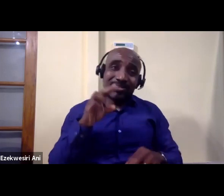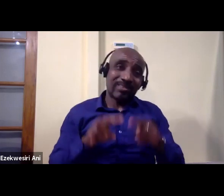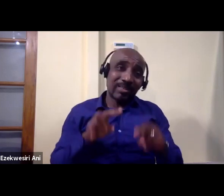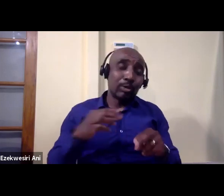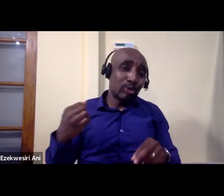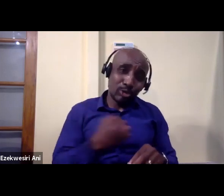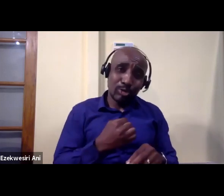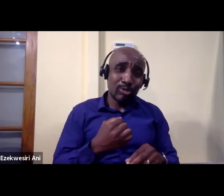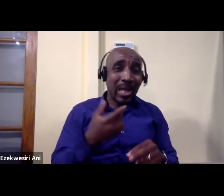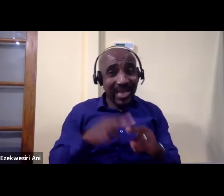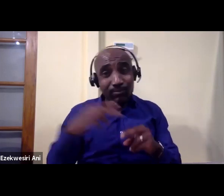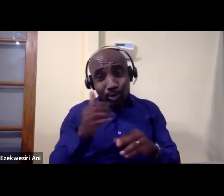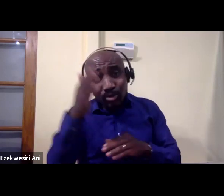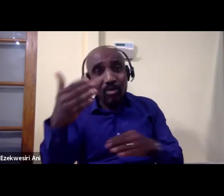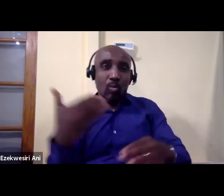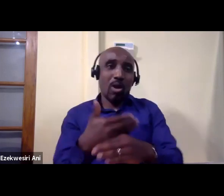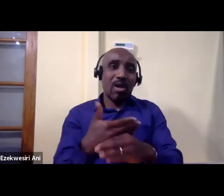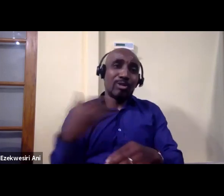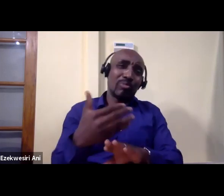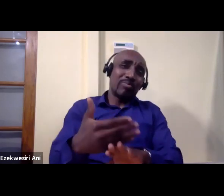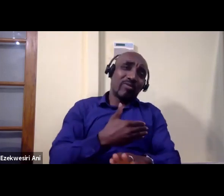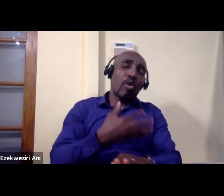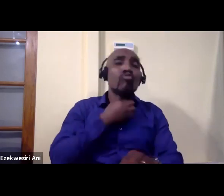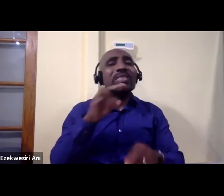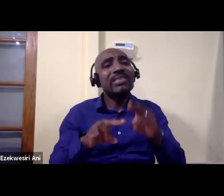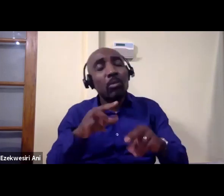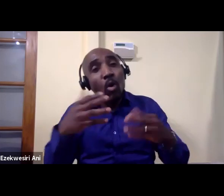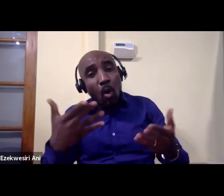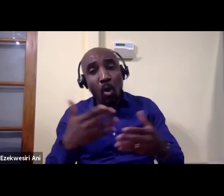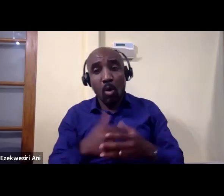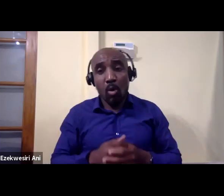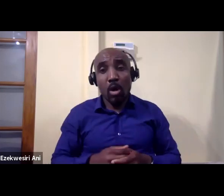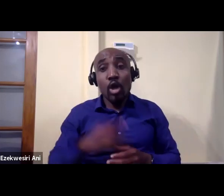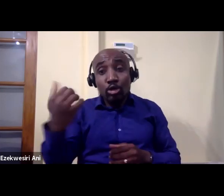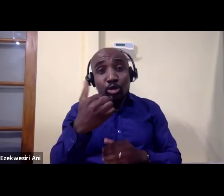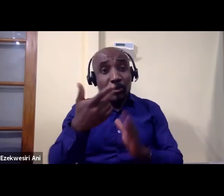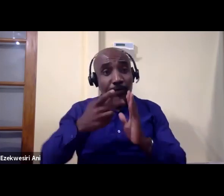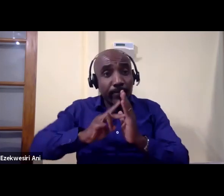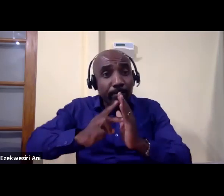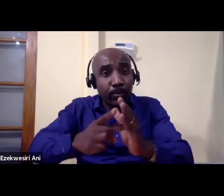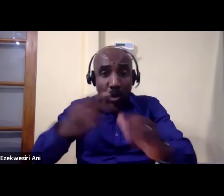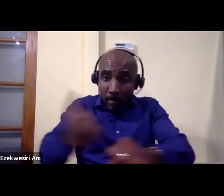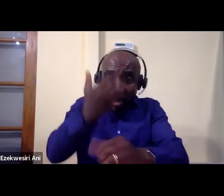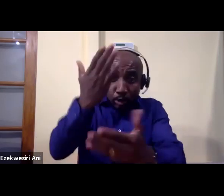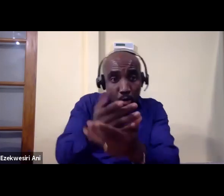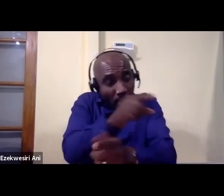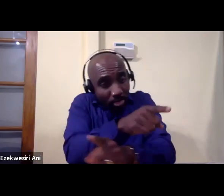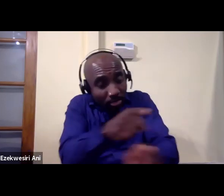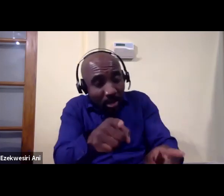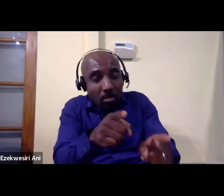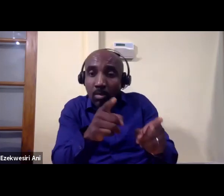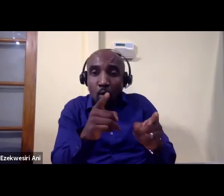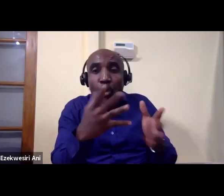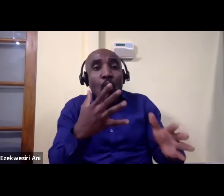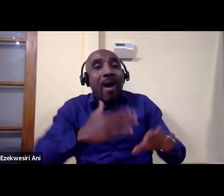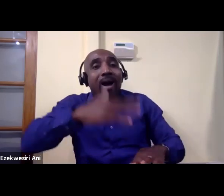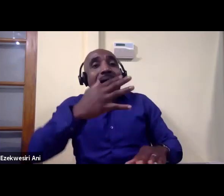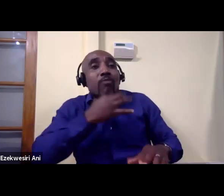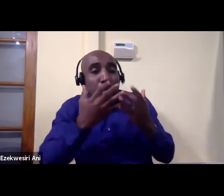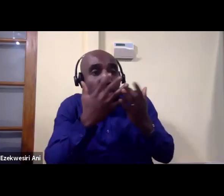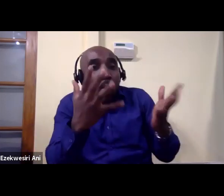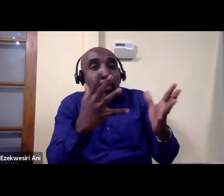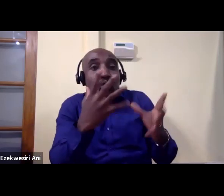not they should be at work, or whether measures should have been taken to make sure that they're not highly exposed to the virus